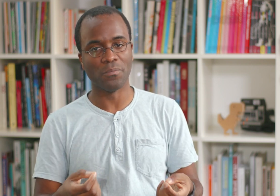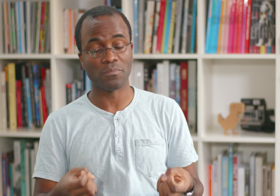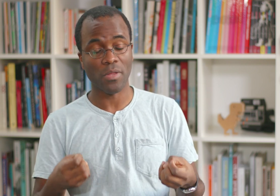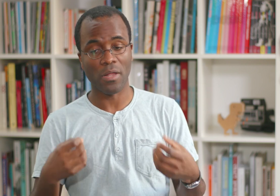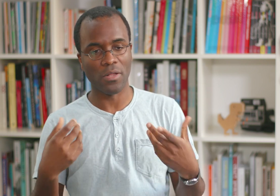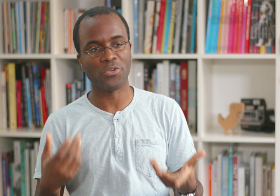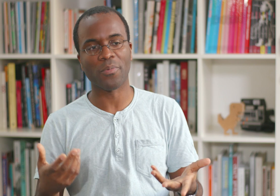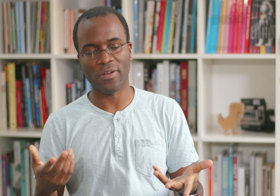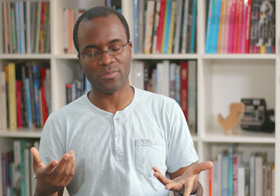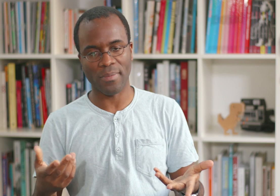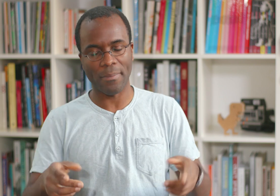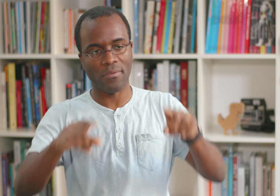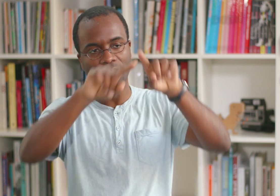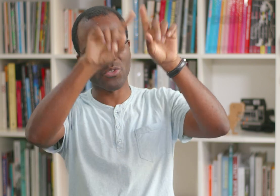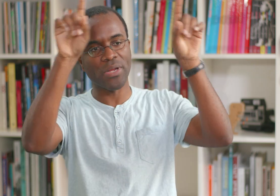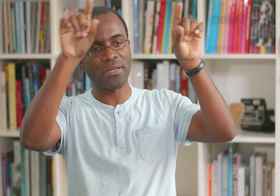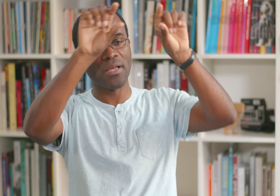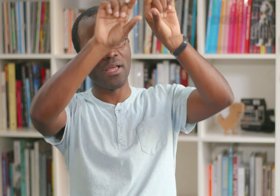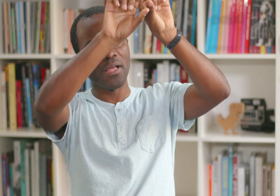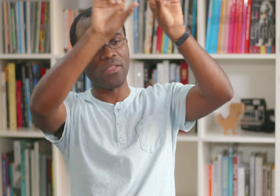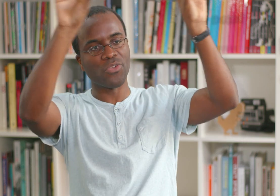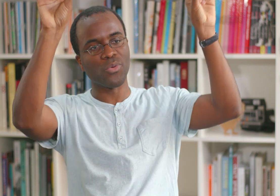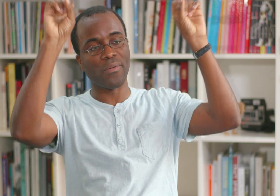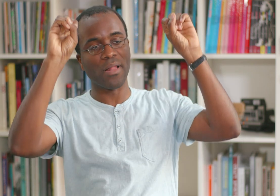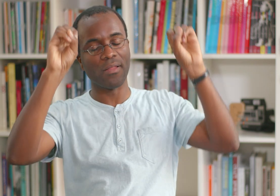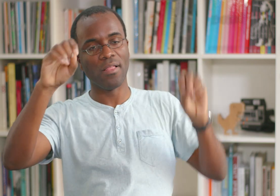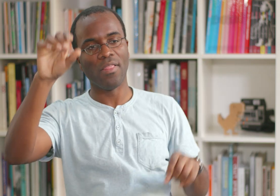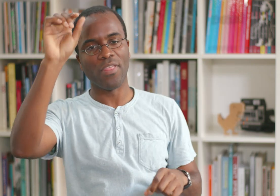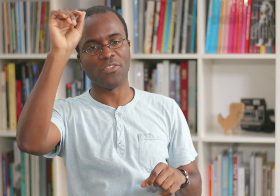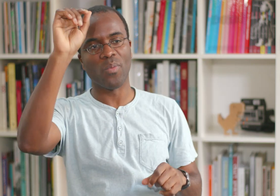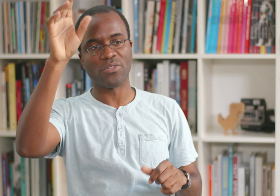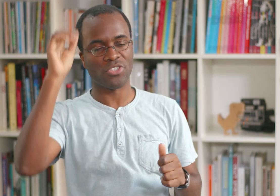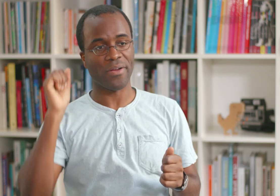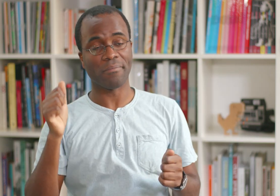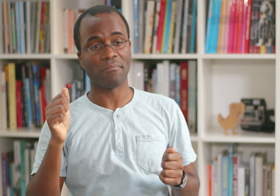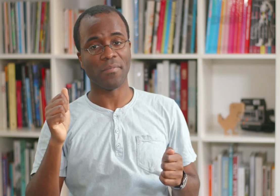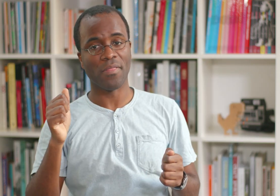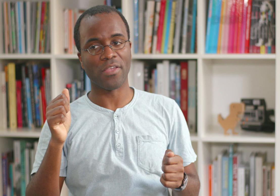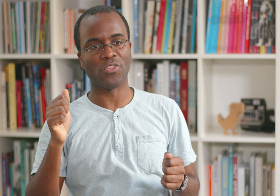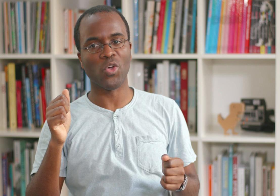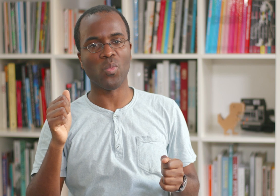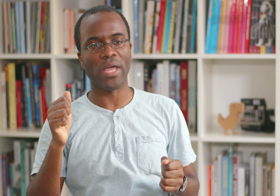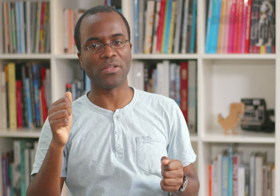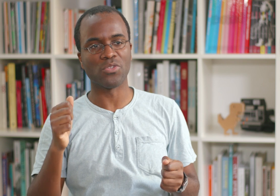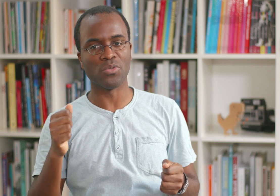load your progressive web app full screen there's no url there's no way to share there's no way to